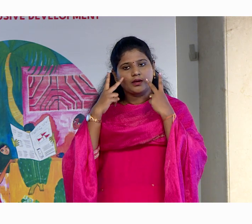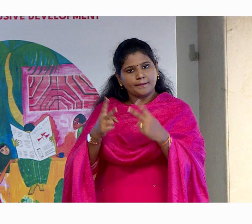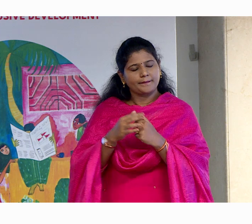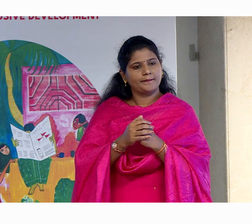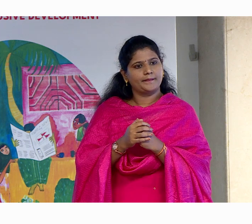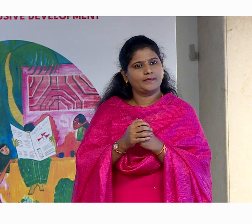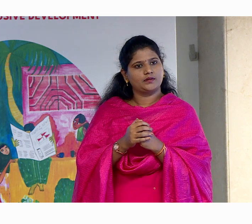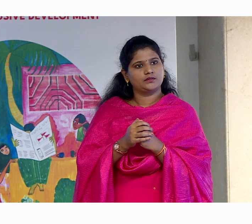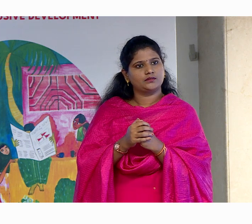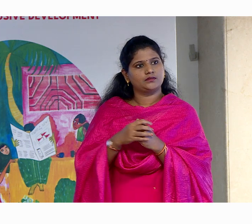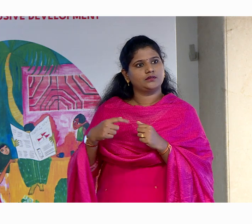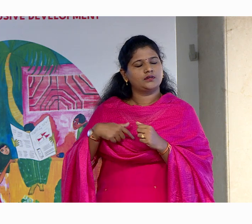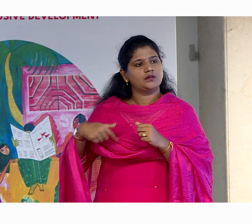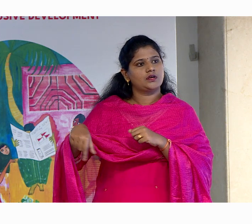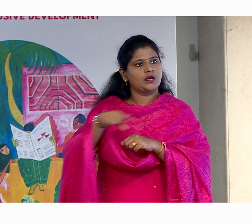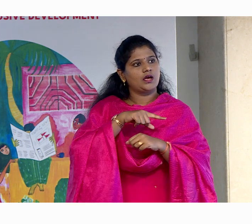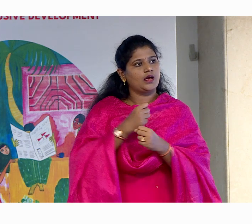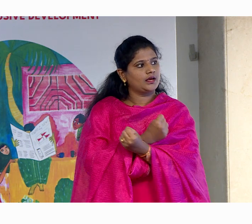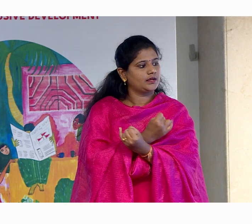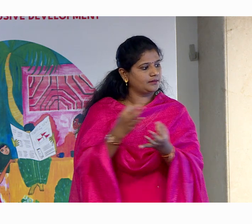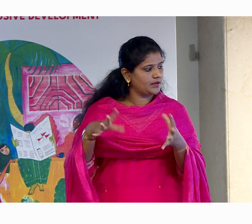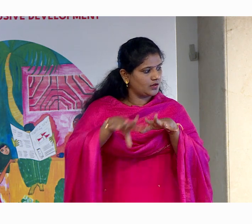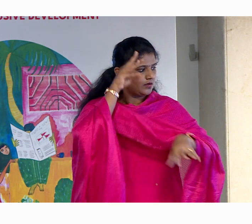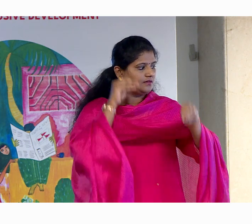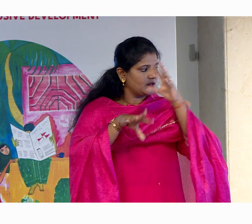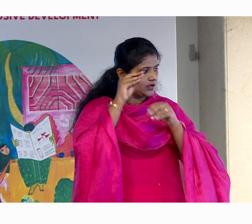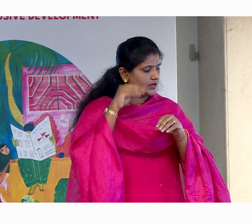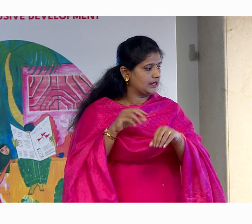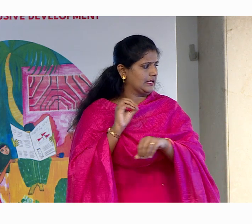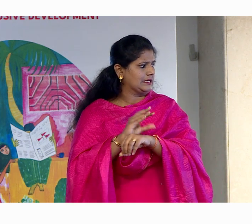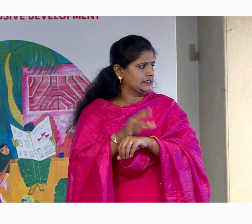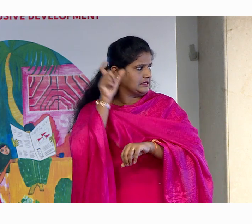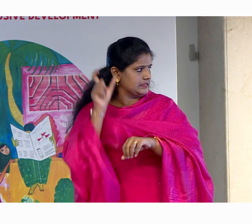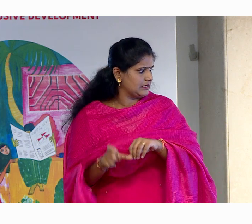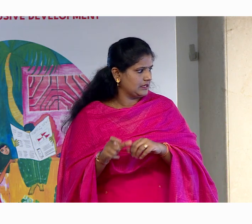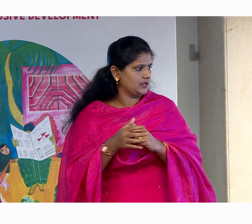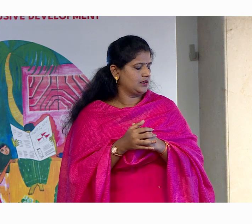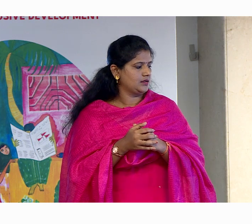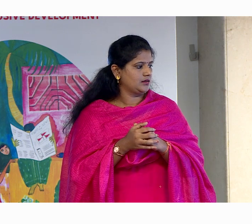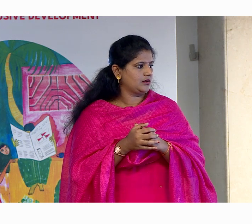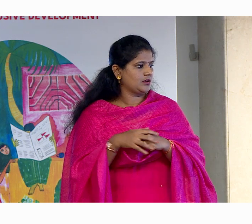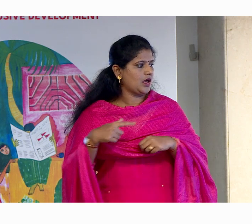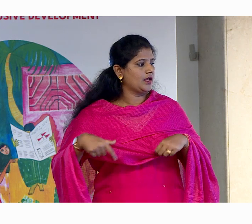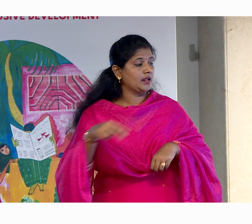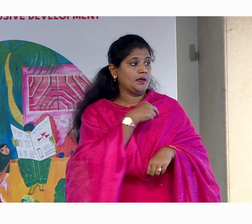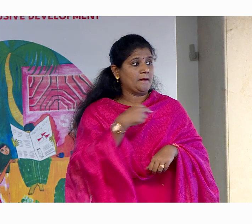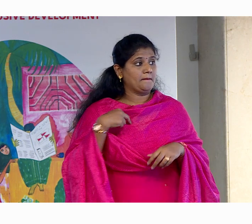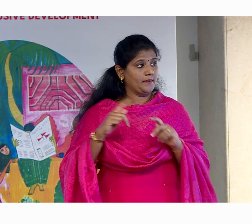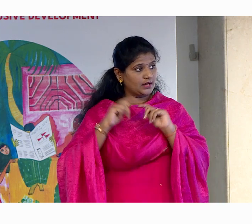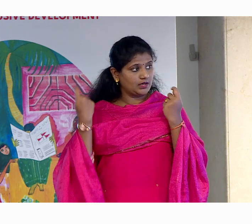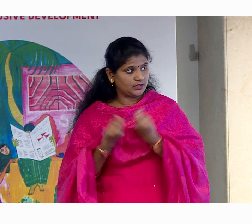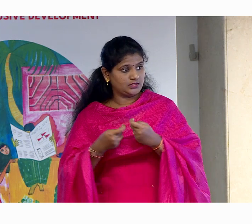on, we looked at medical students learning about psychiatry, as it happens, and also followed a medical team in an